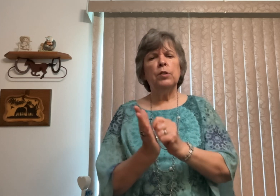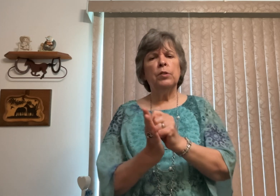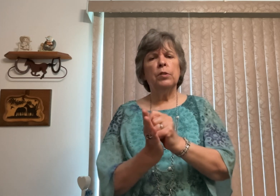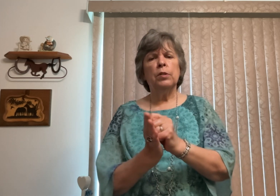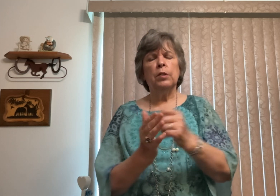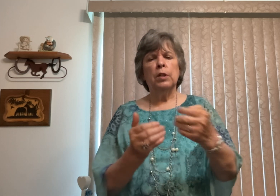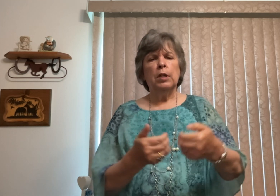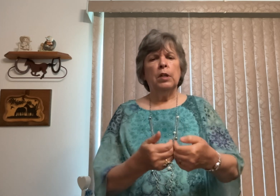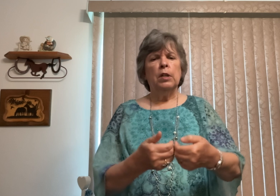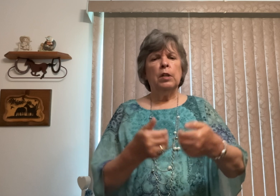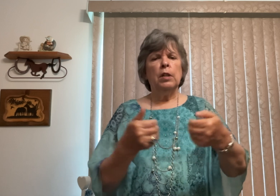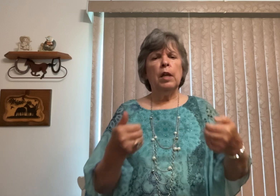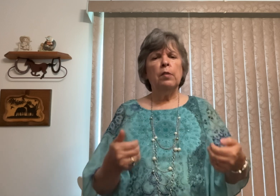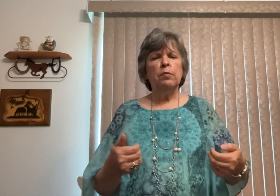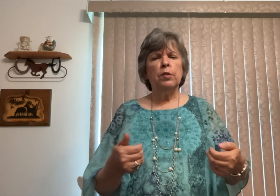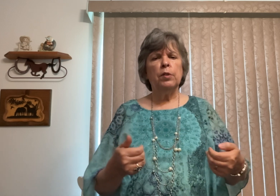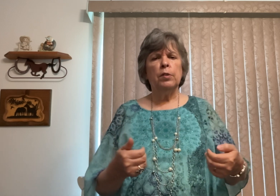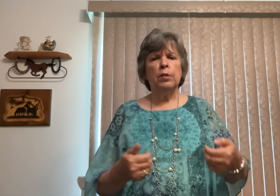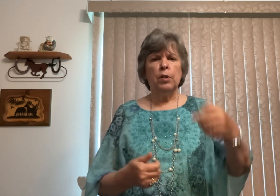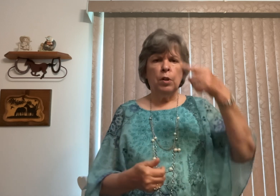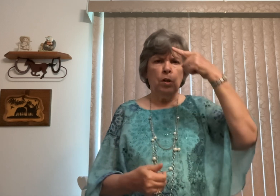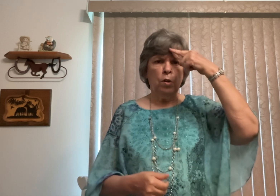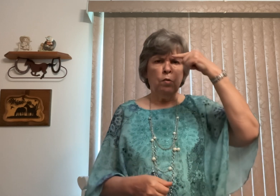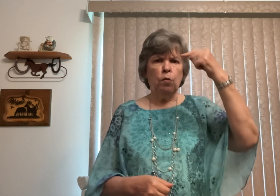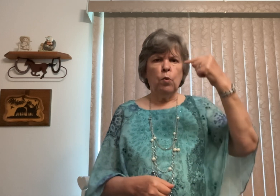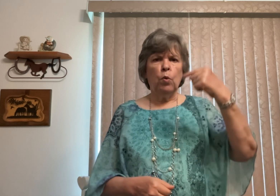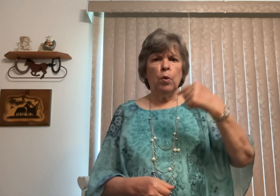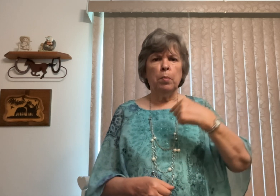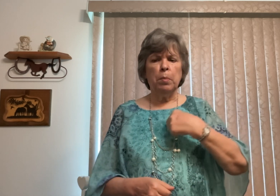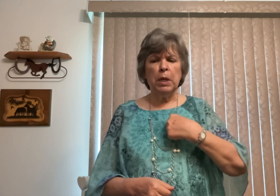ages, cleft, for me,